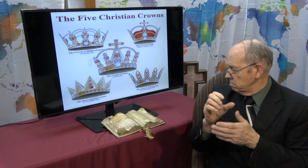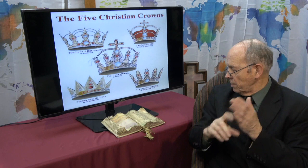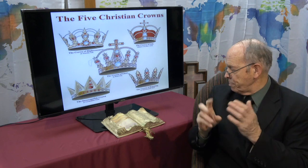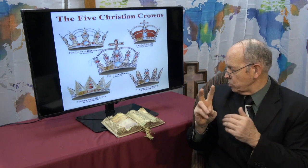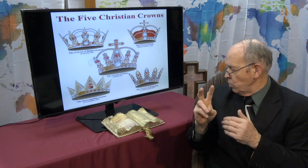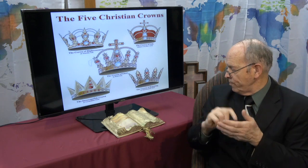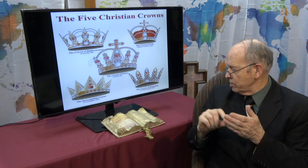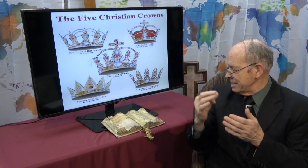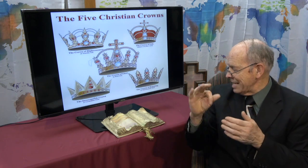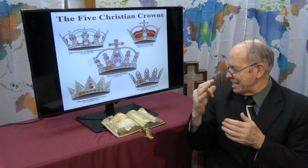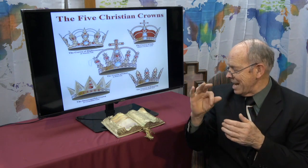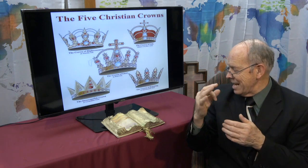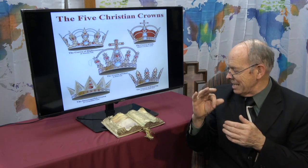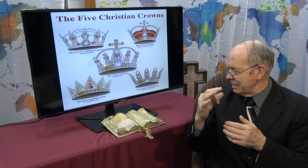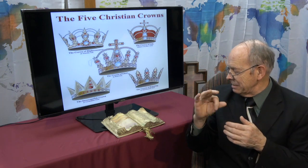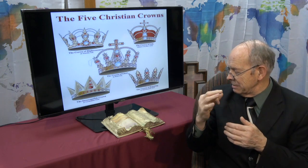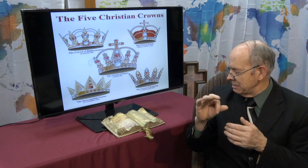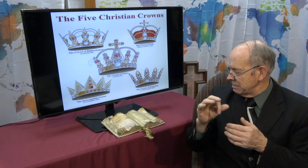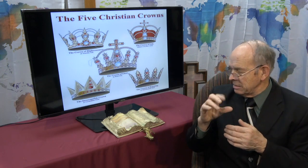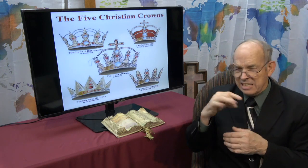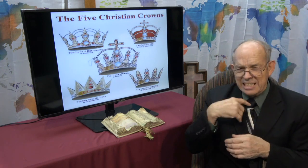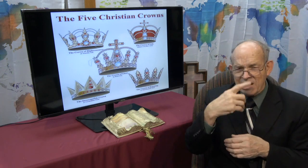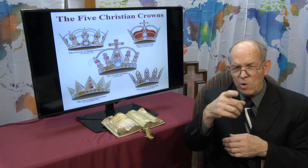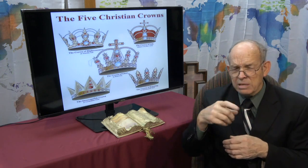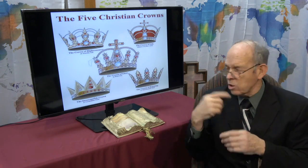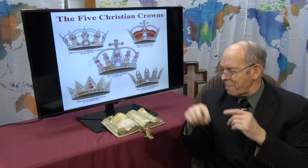chapter 2, verse 19. To tell you a good part.